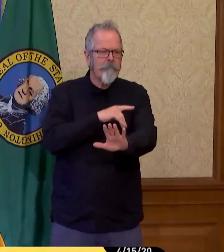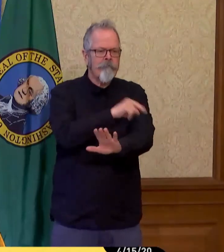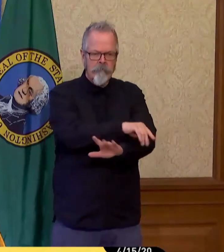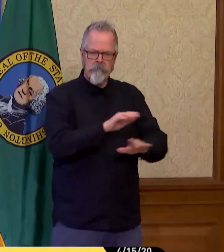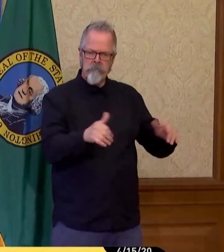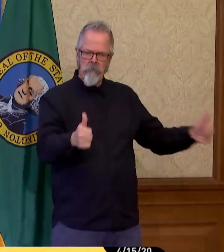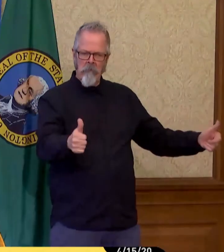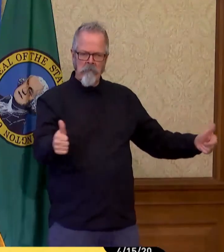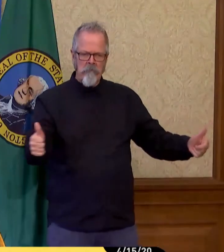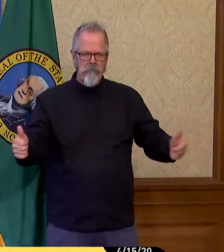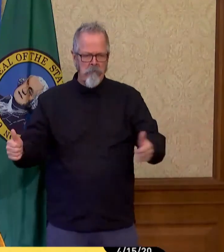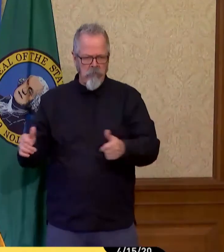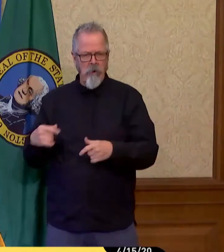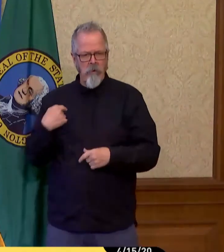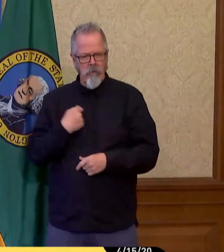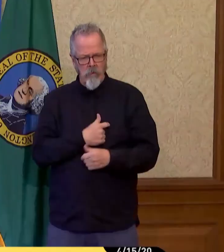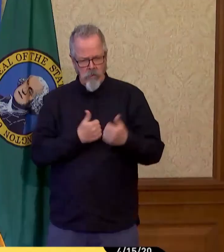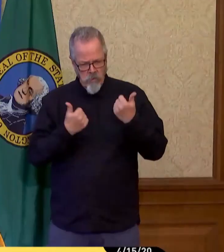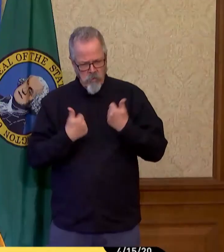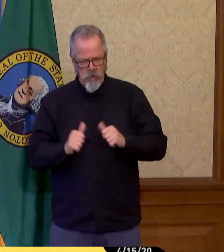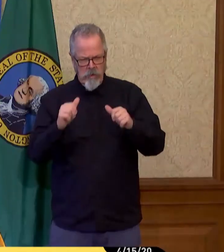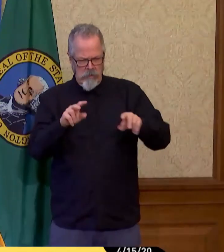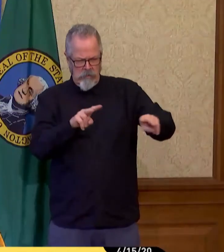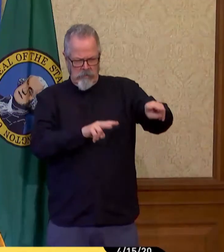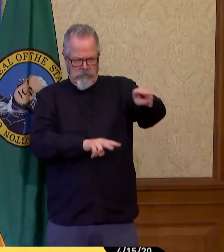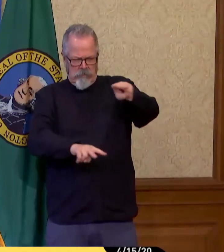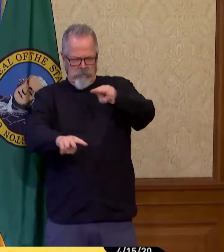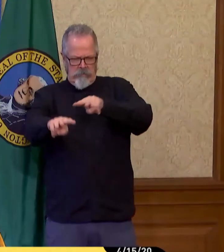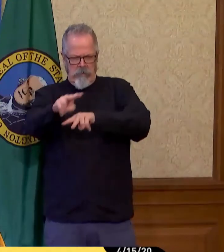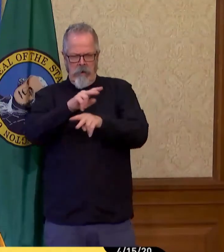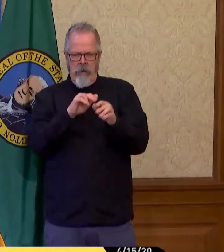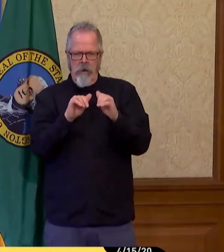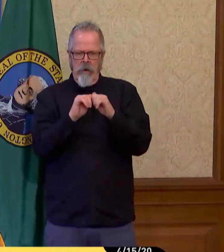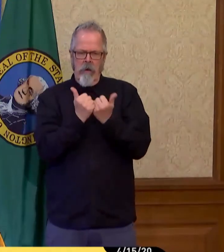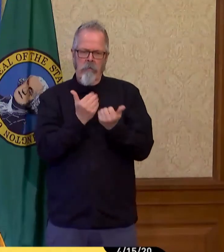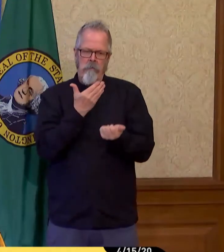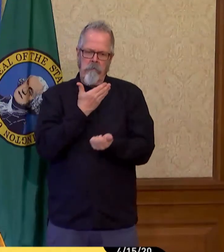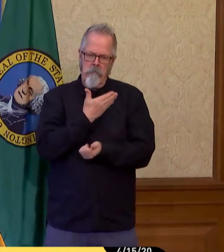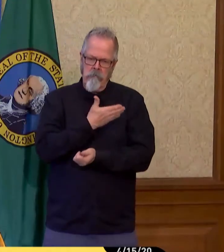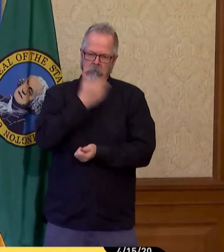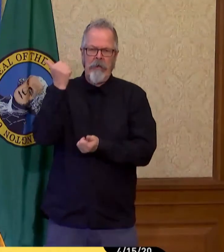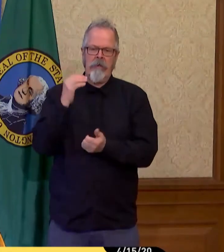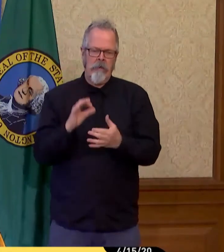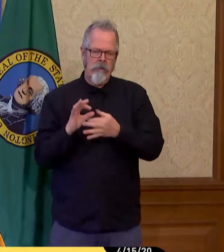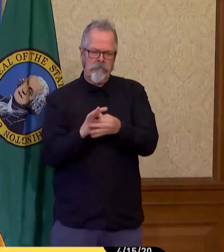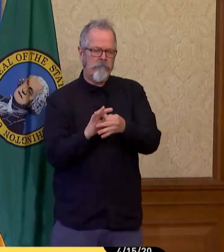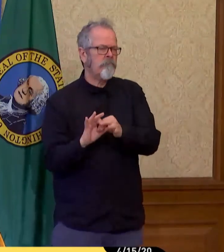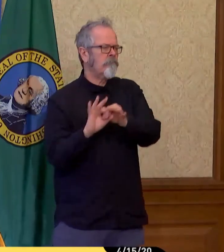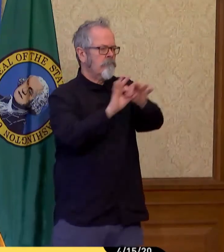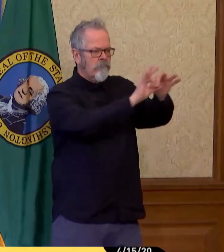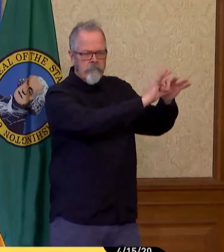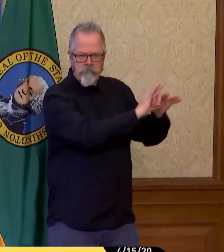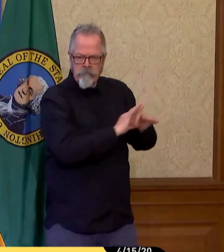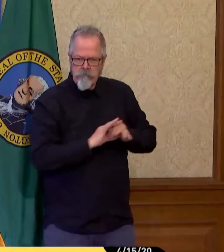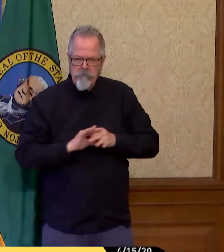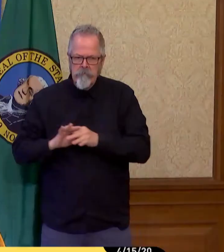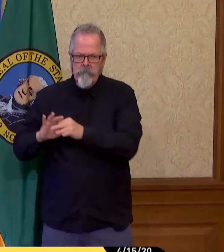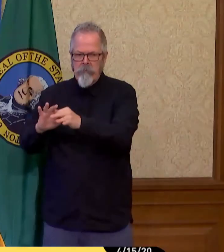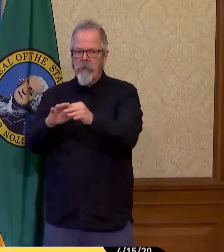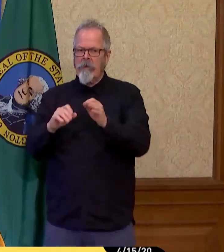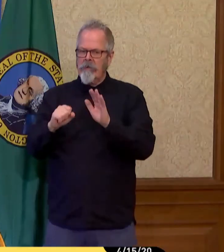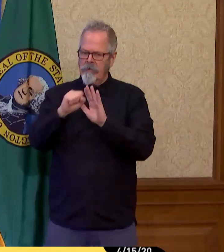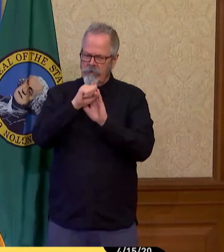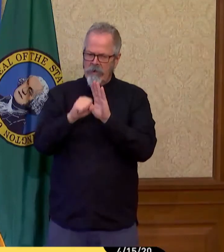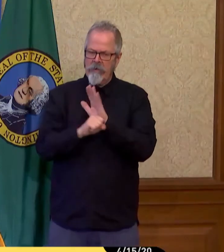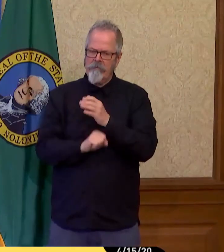both personnel and assets and expertise to assist that and have the most consistent approach